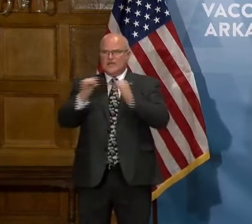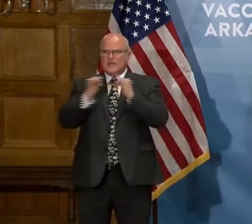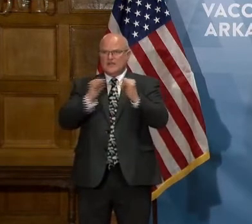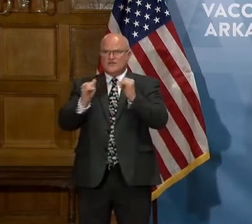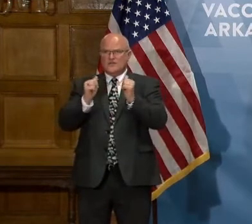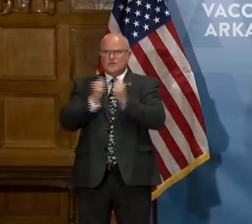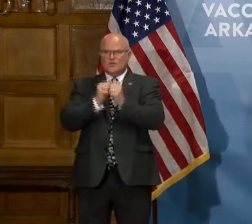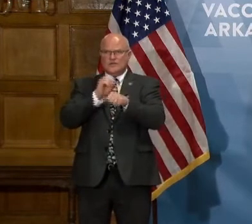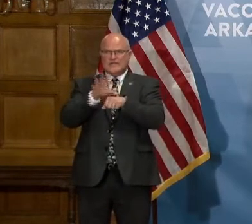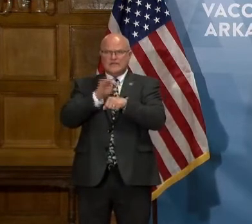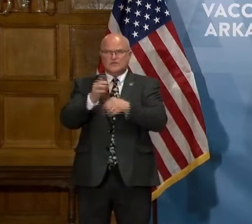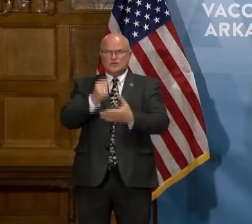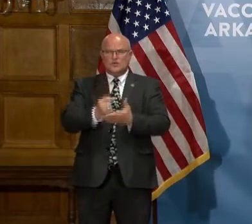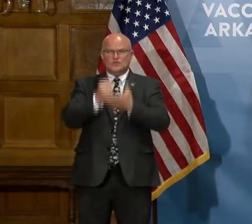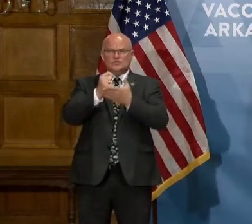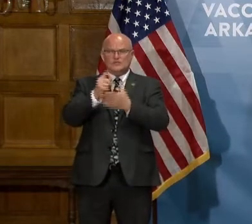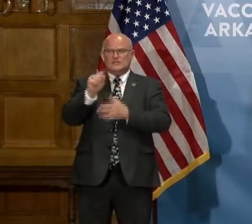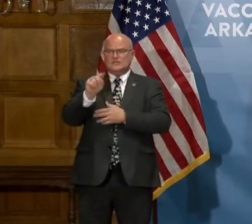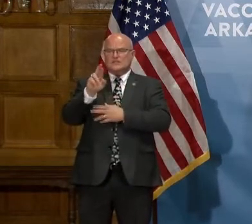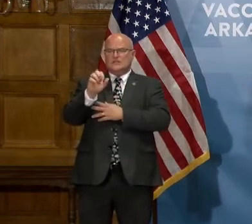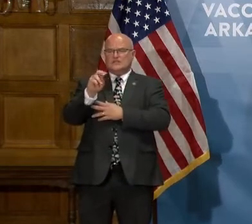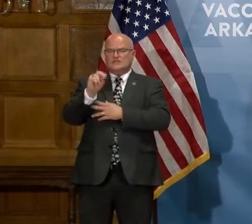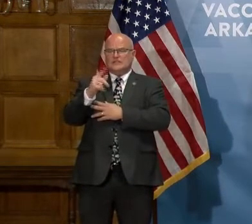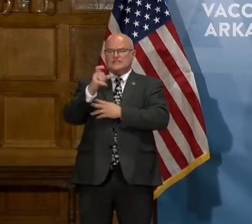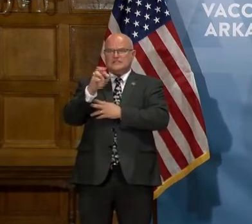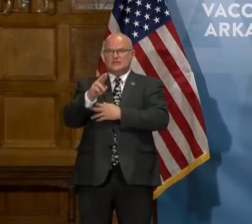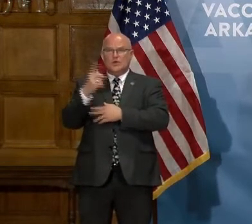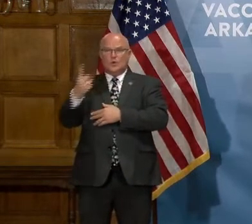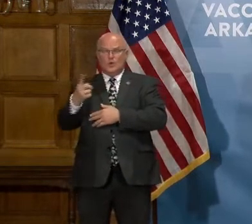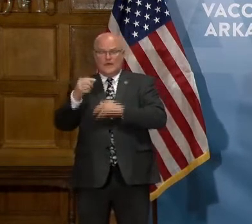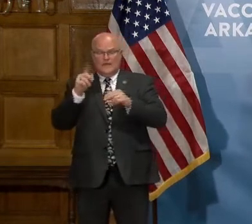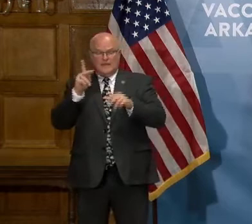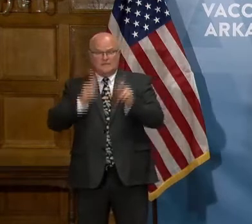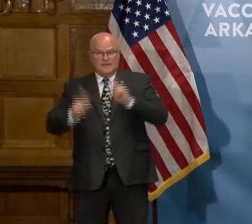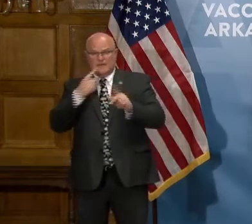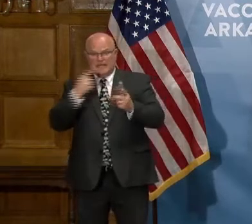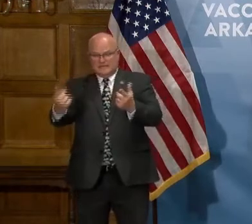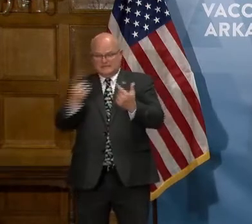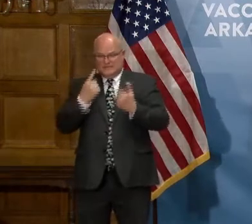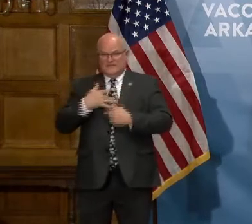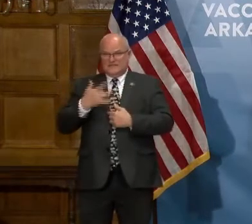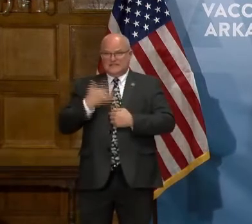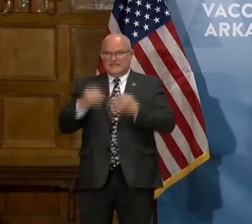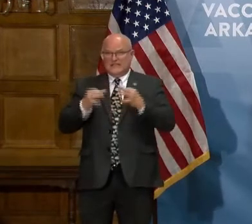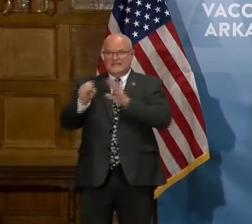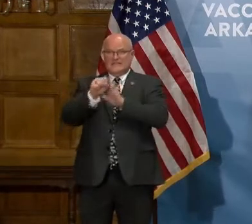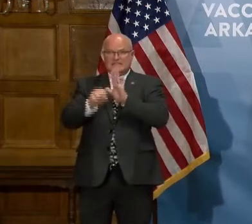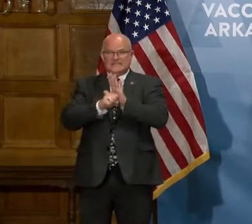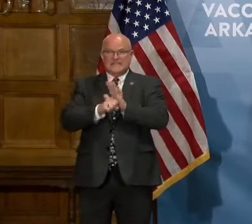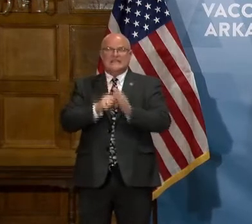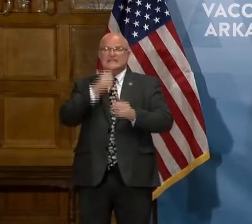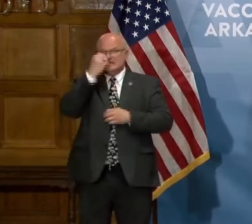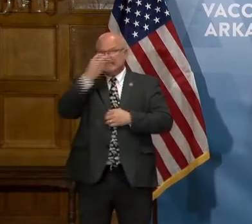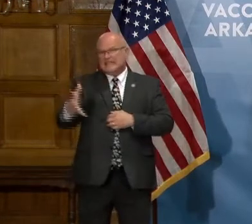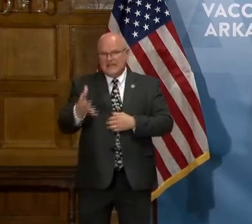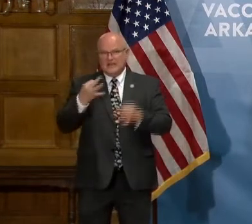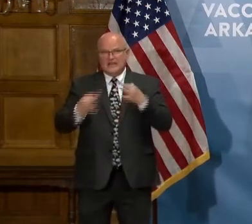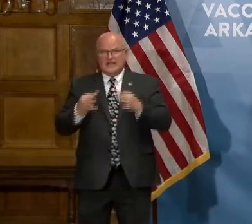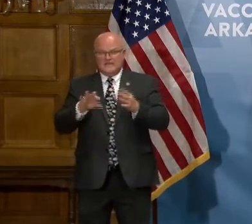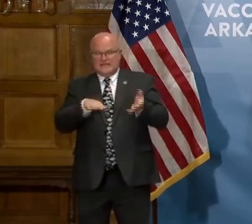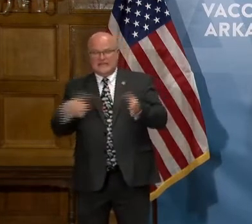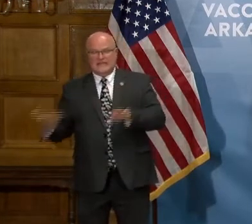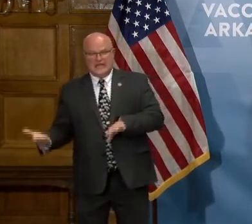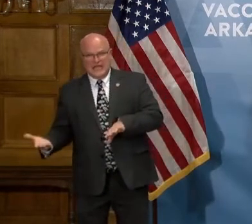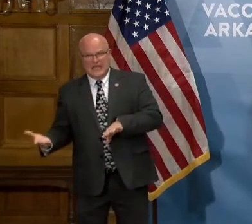a counselor who treats trans youth, and she said one of her patients came to her and said she feels like it's as if the state doesn't care if they